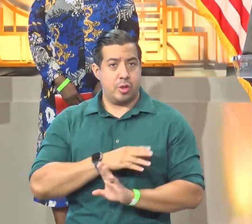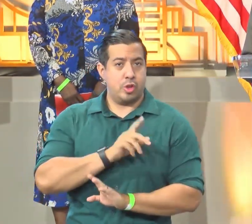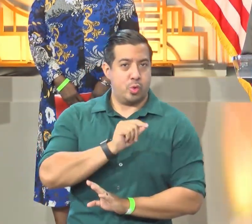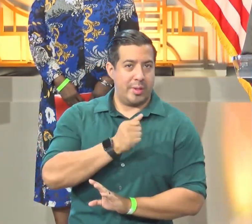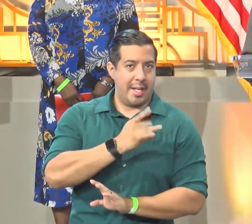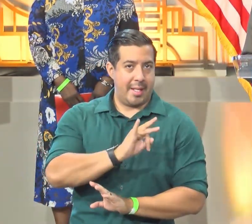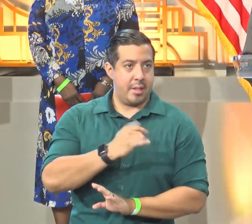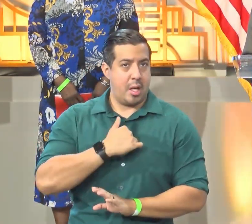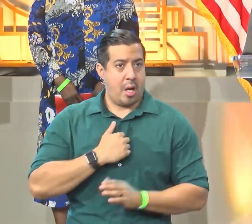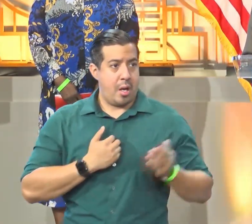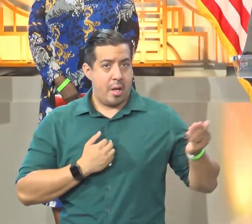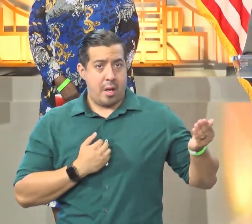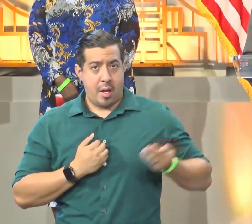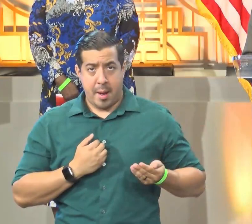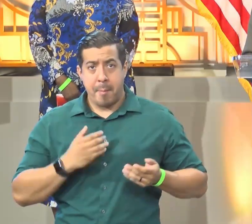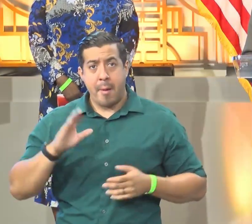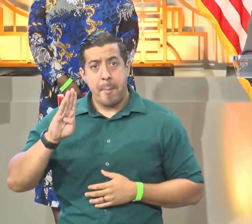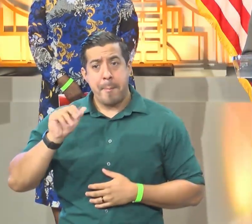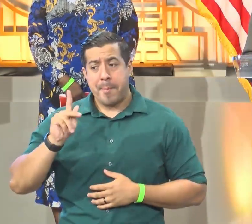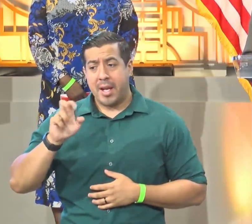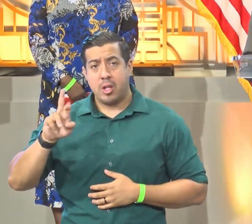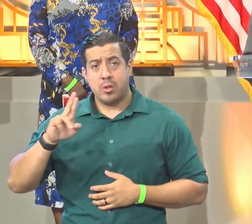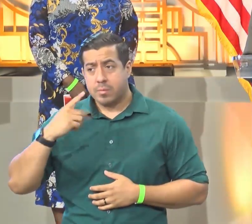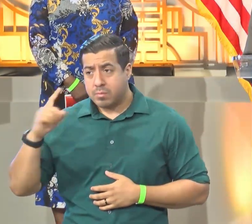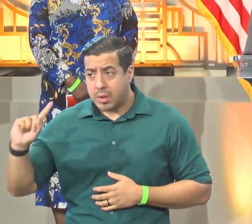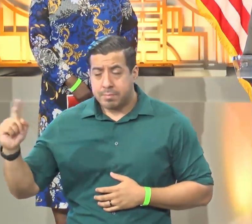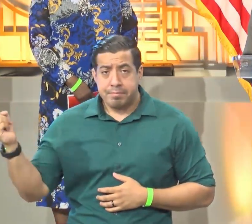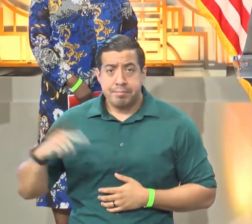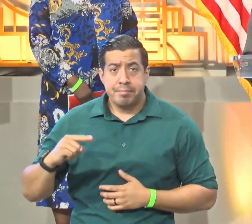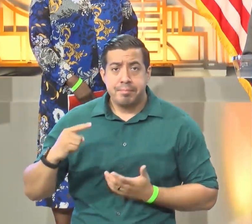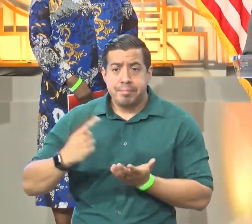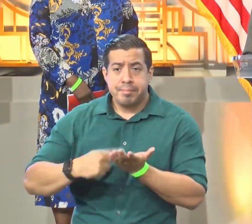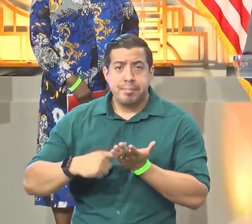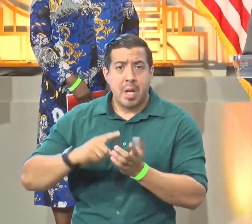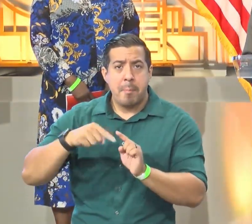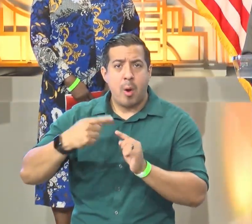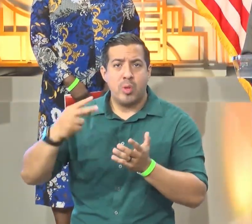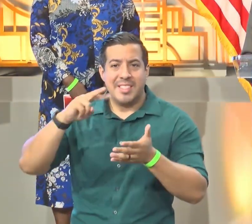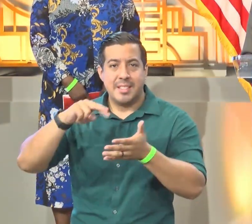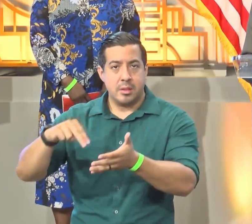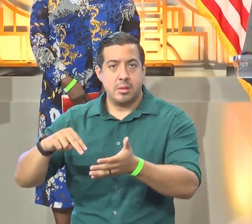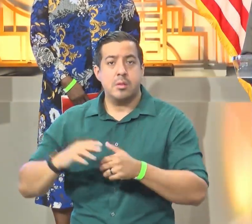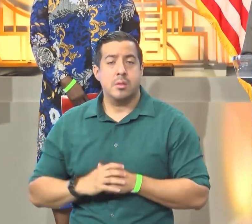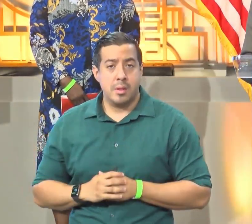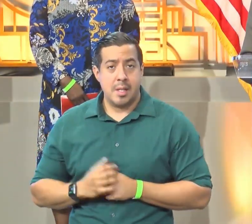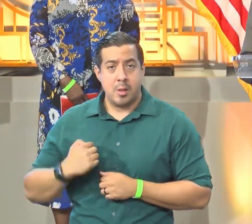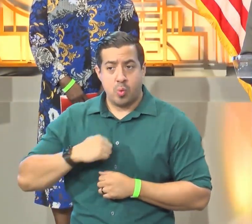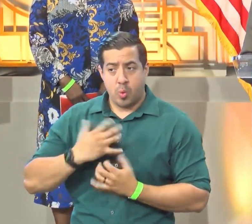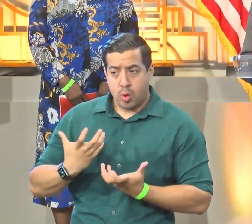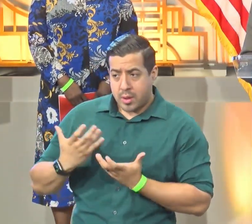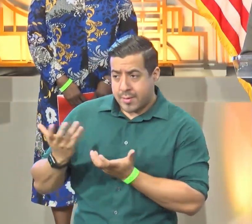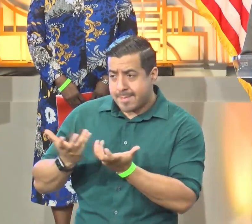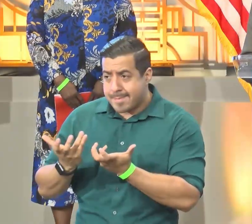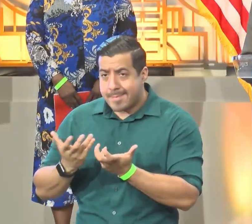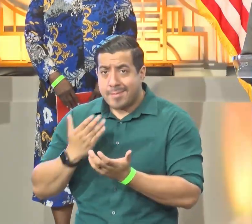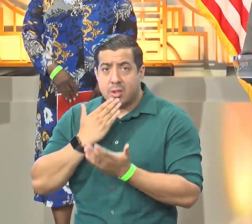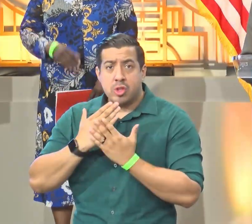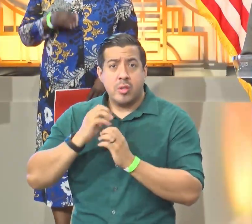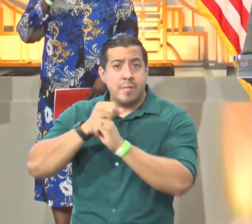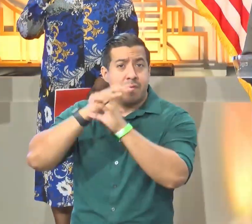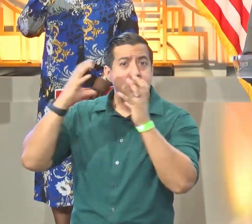I invited Dr. Baker Fink to talk all things literacy. We knew we wanted to work together toward a common